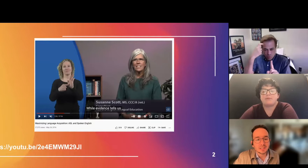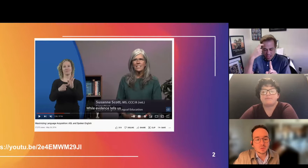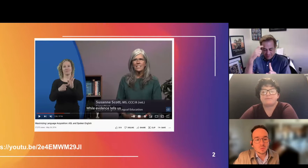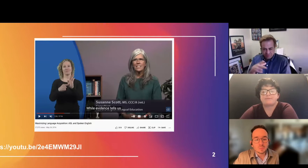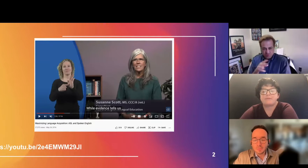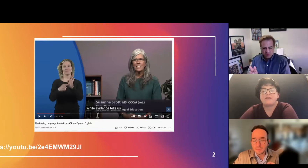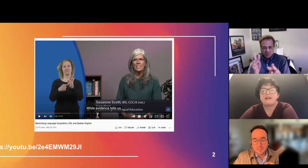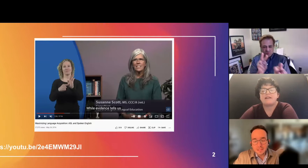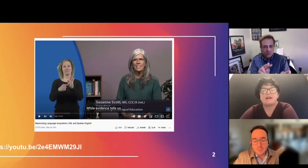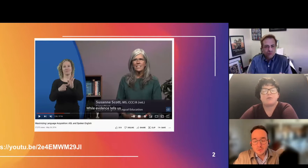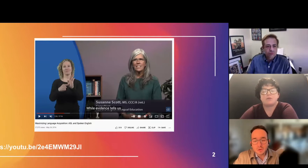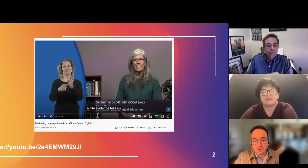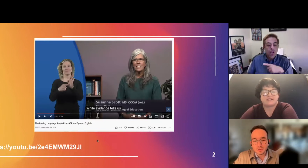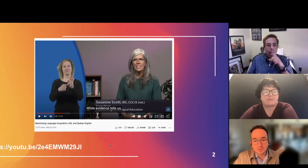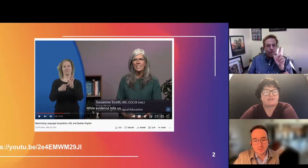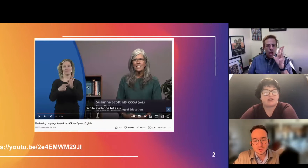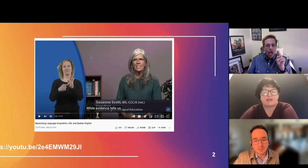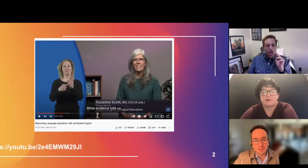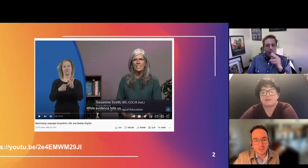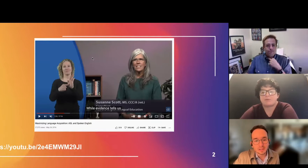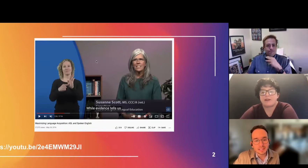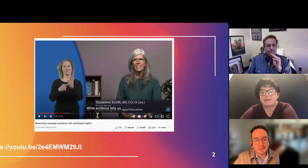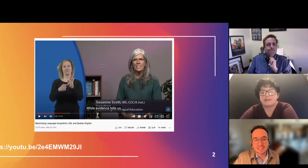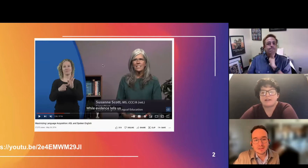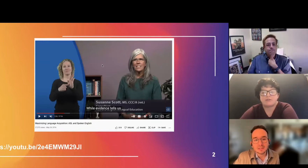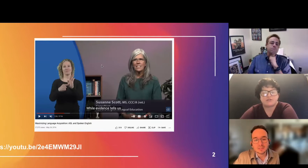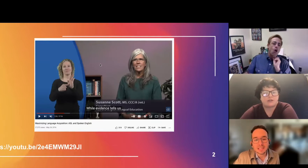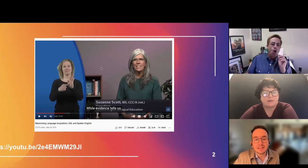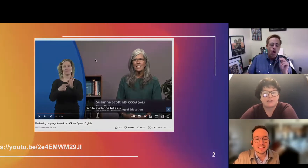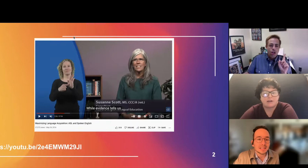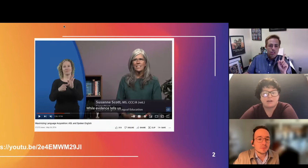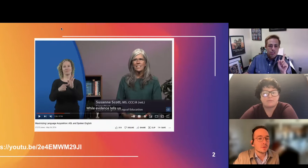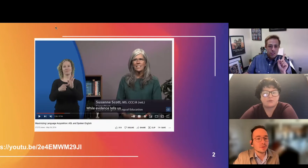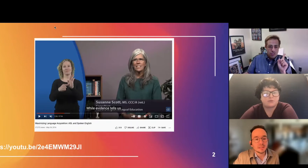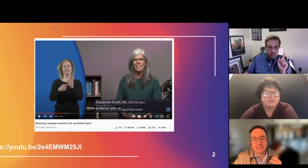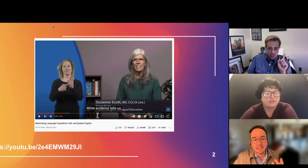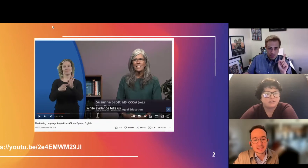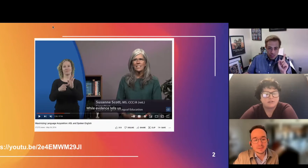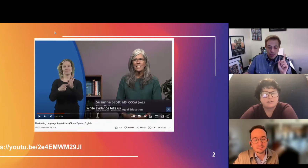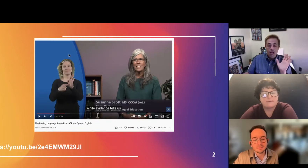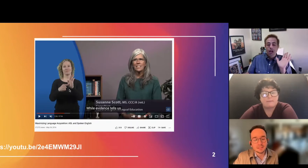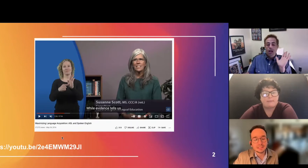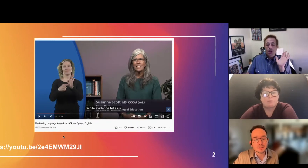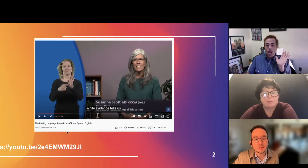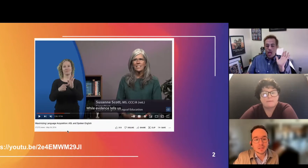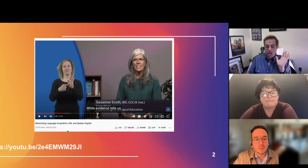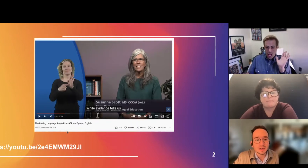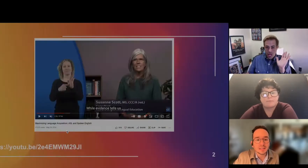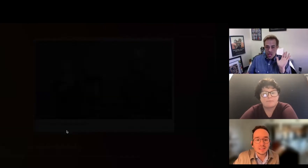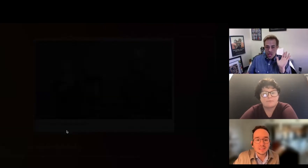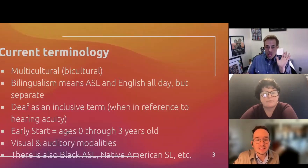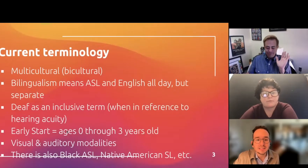clip, and it's going to be talking about the brain and language. So let me unmute.